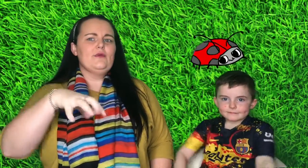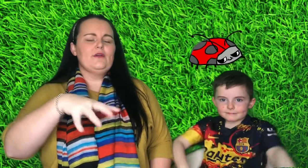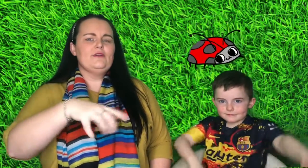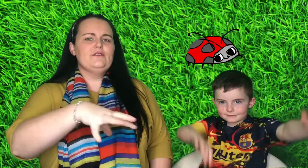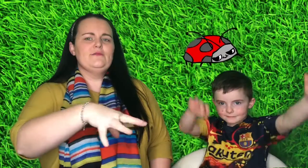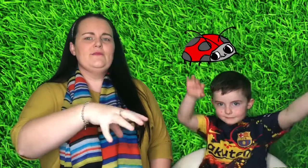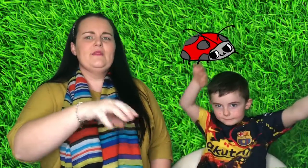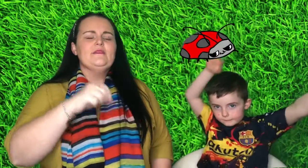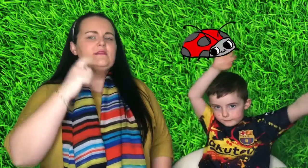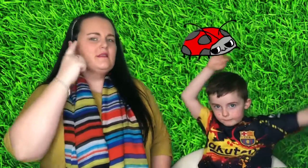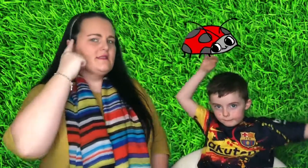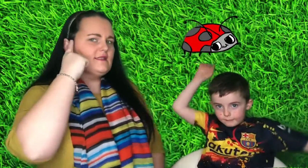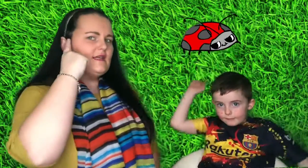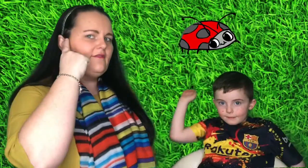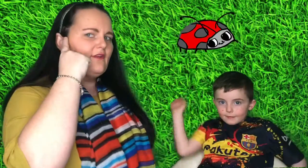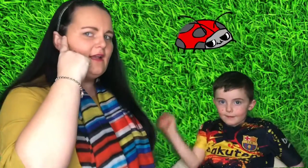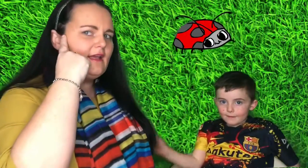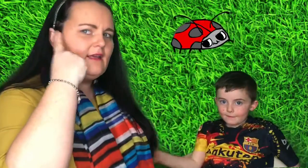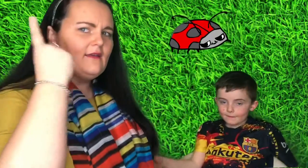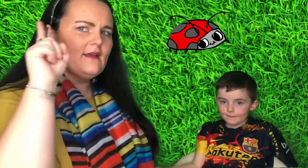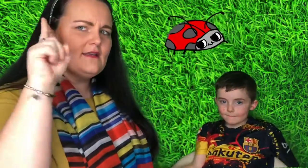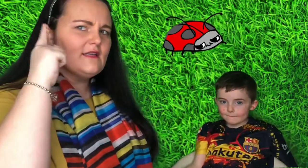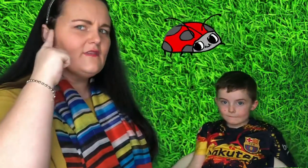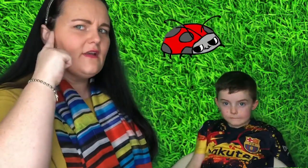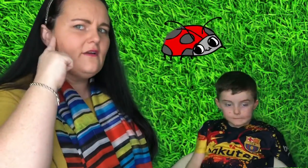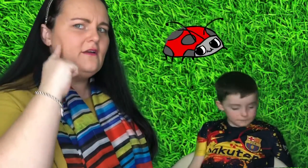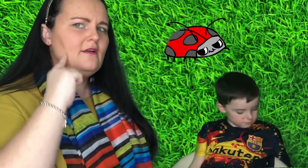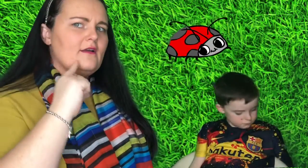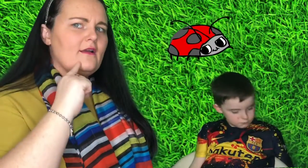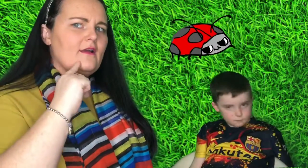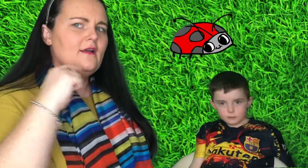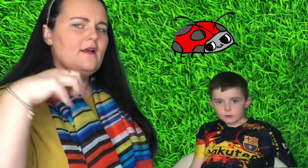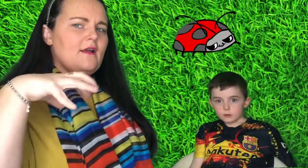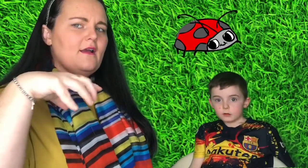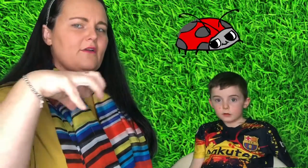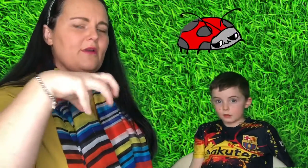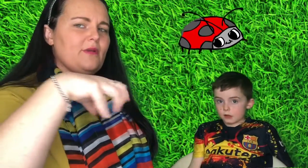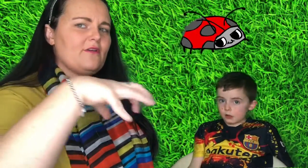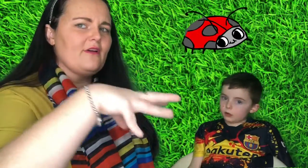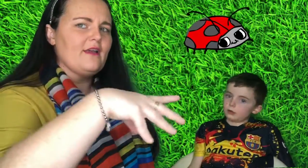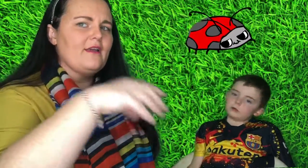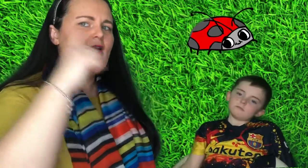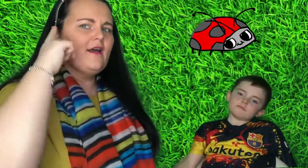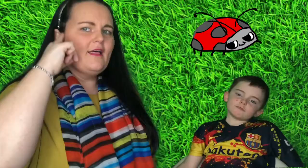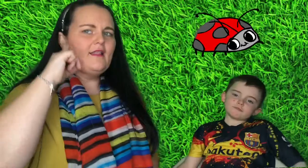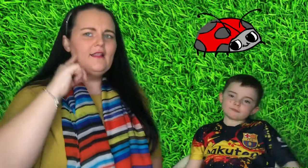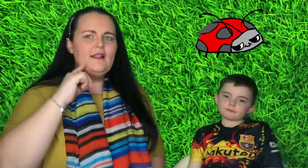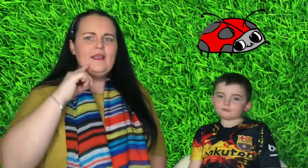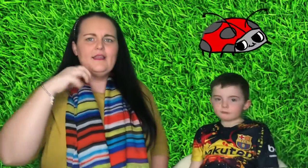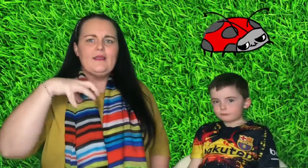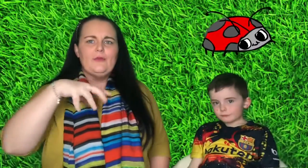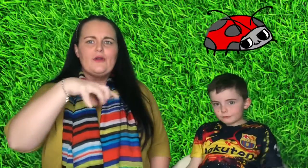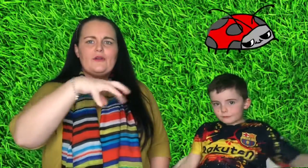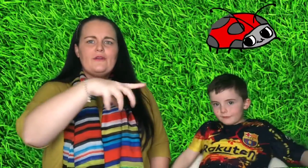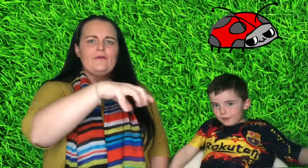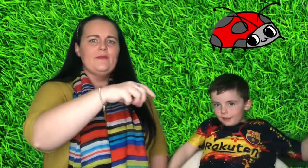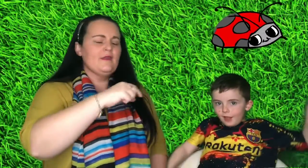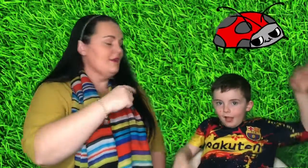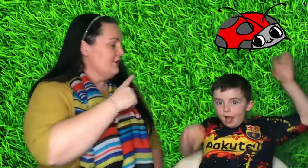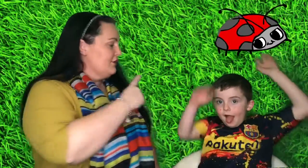Ladybird. So this is the sign for lady, index finger, and creepy crawly. Ladybird. Can